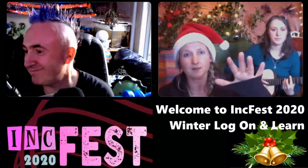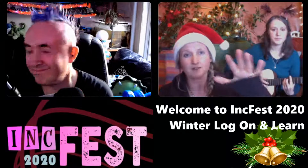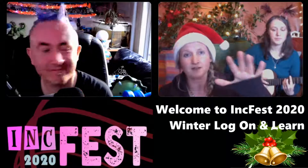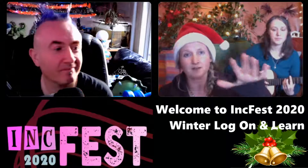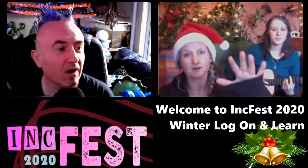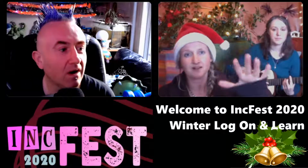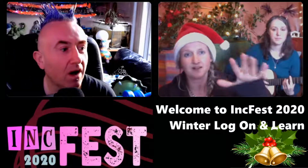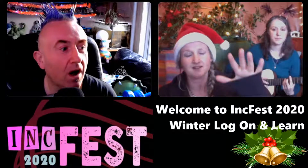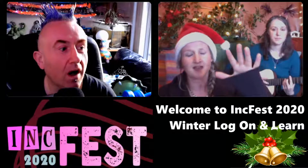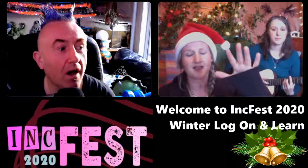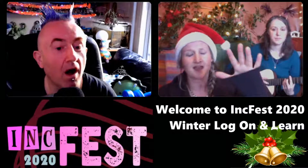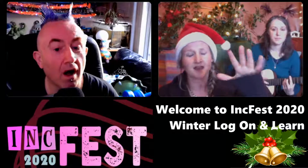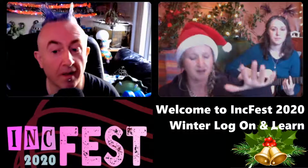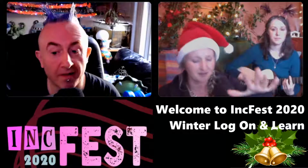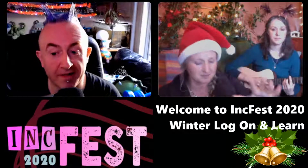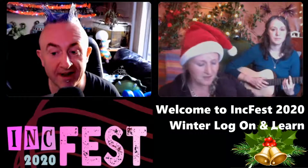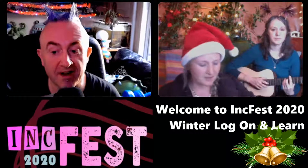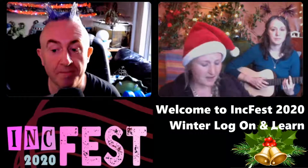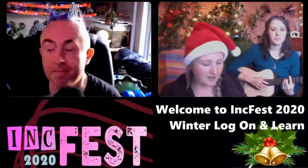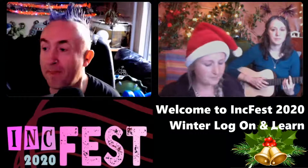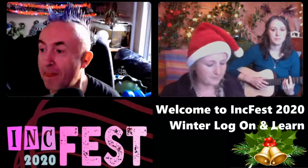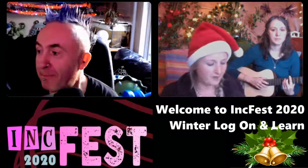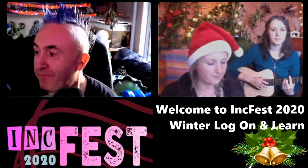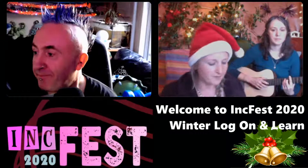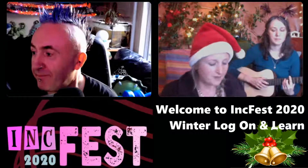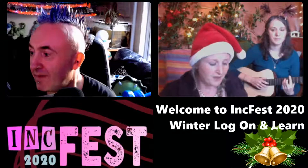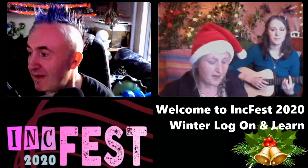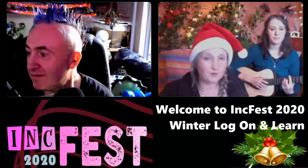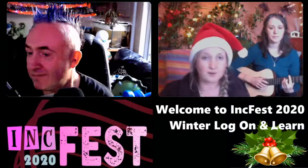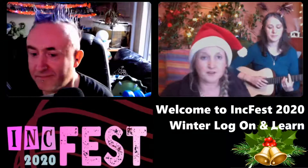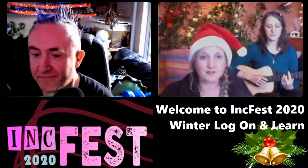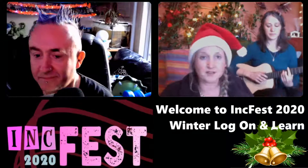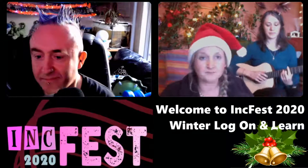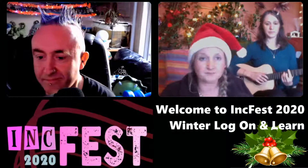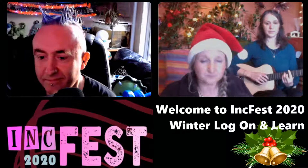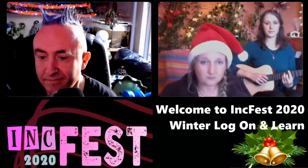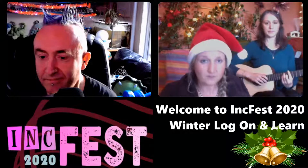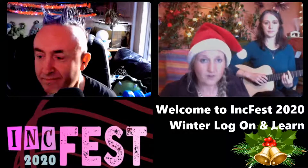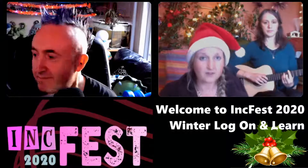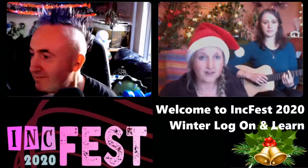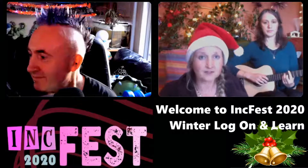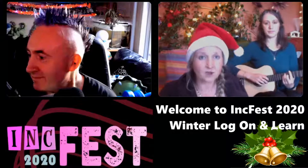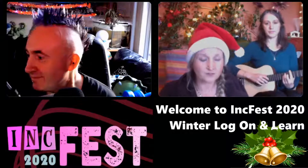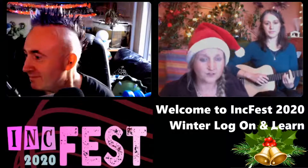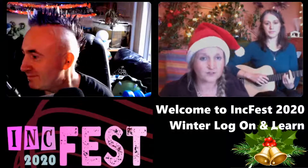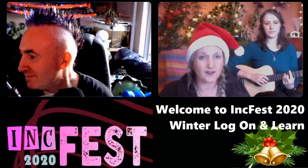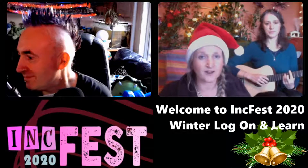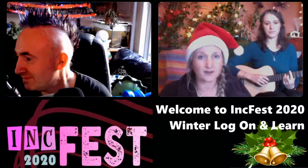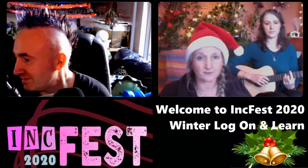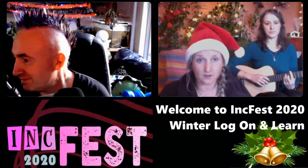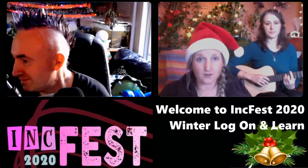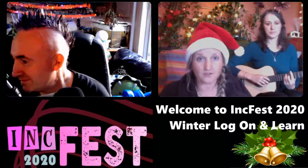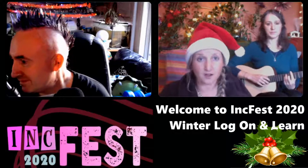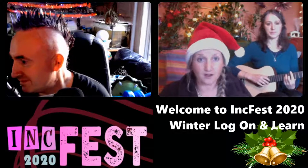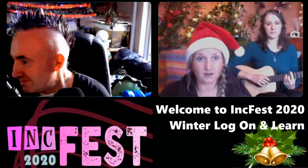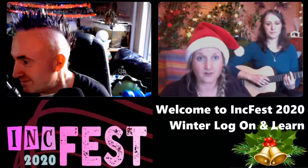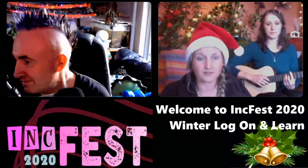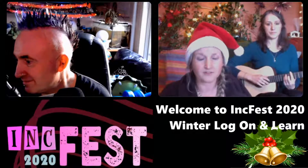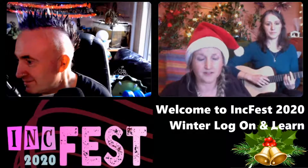tell you what it is in a minute. Thank you. Everybody's ready to concentrate and focus hard, I'm thinking.